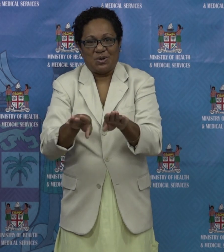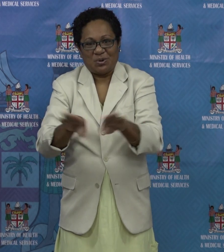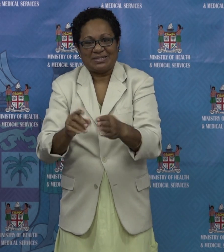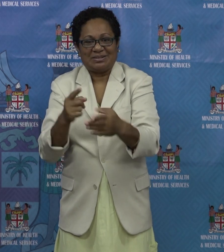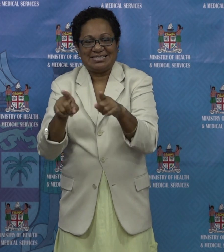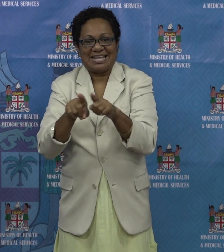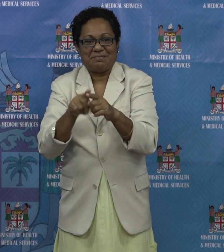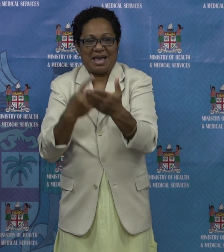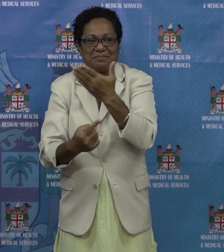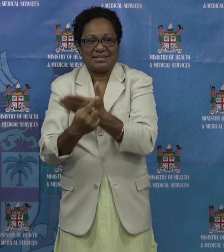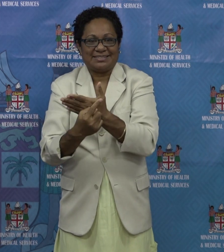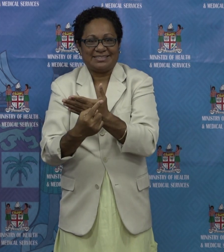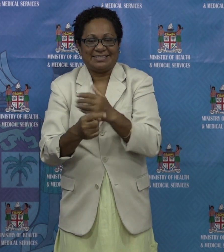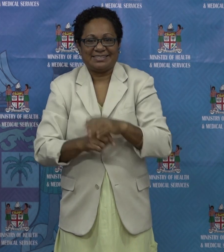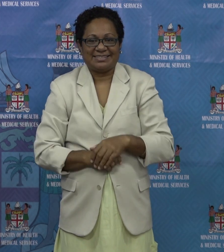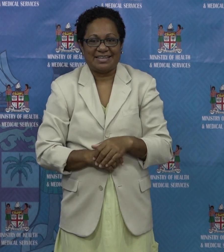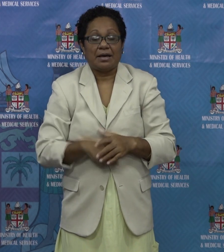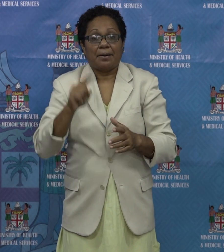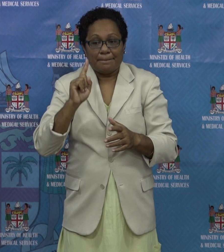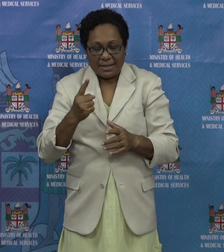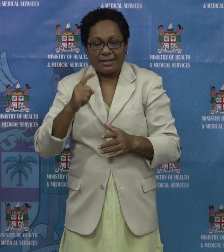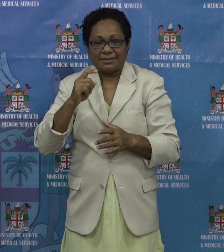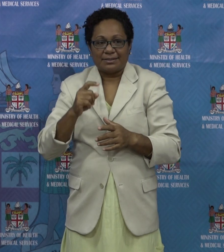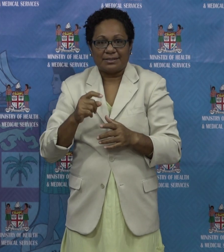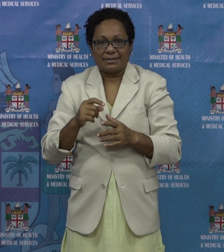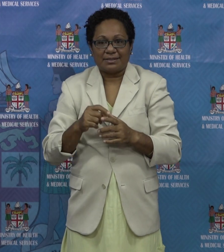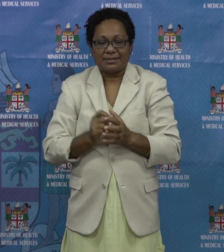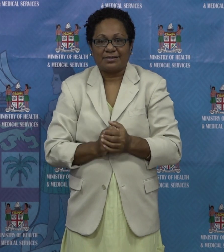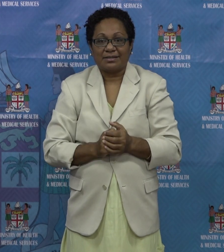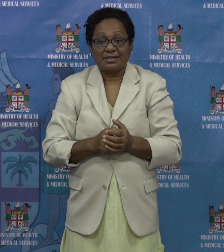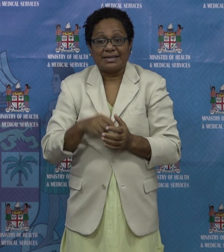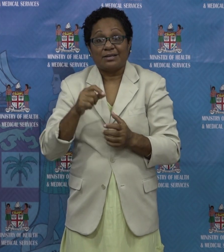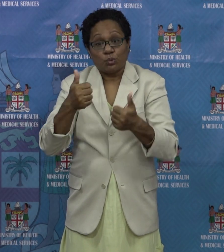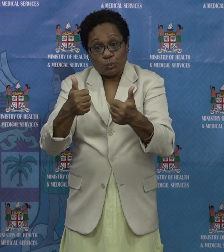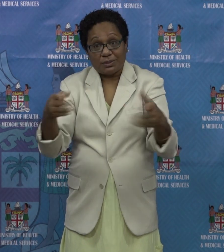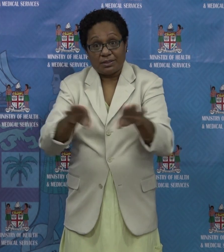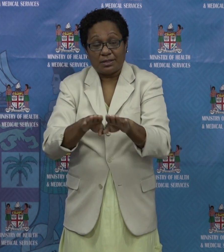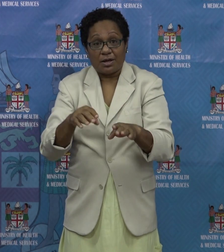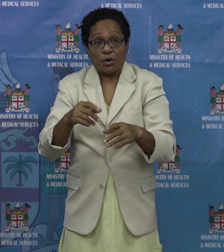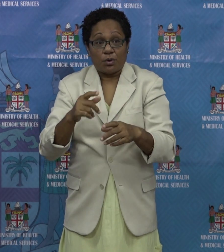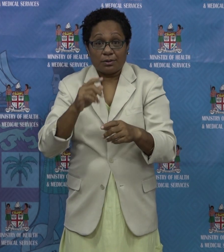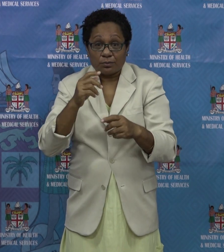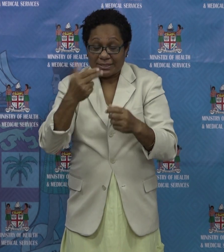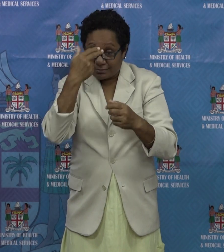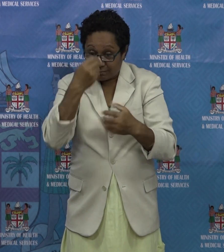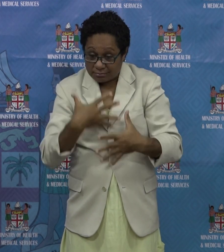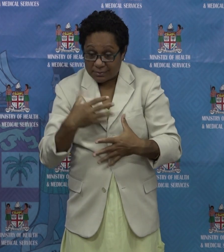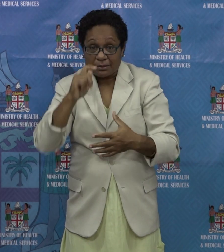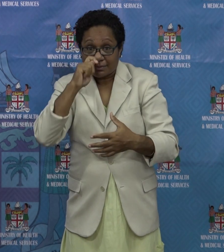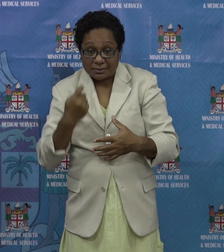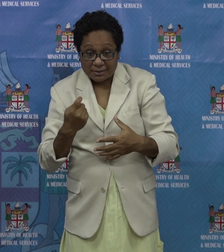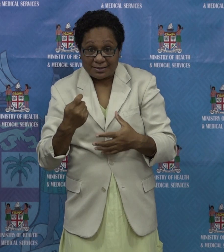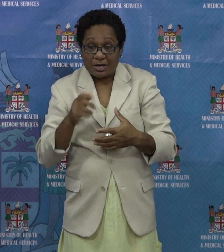still the best thing to do is to continue the lockdown, because it also means that if we swab you, we find you, we can keep the specimen aside,